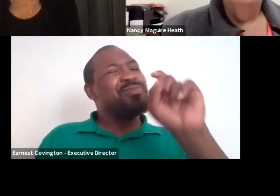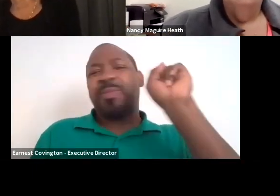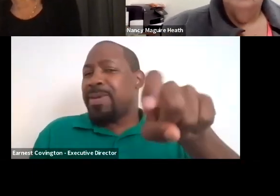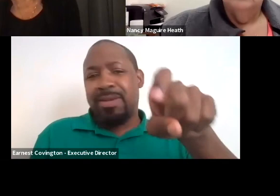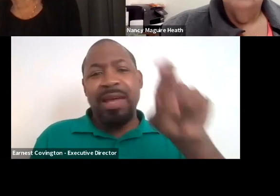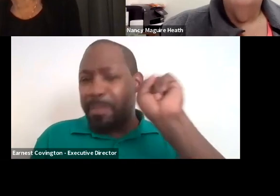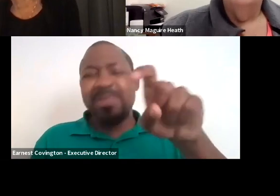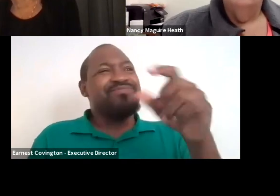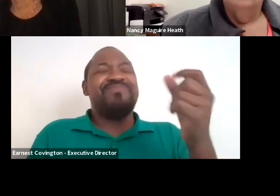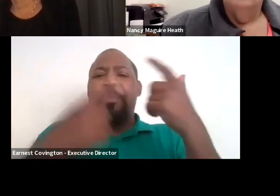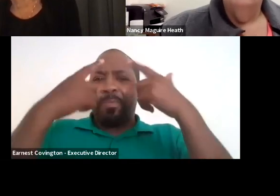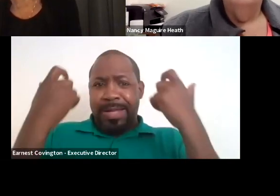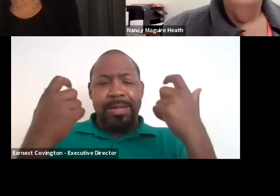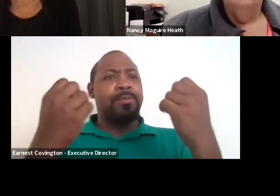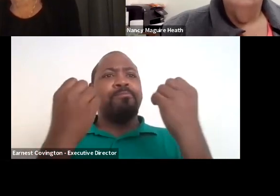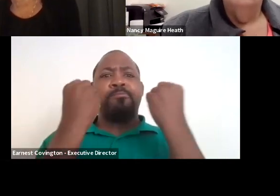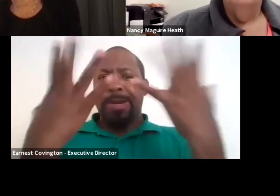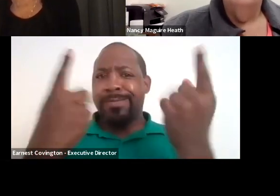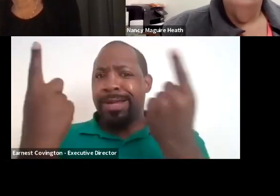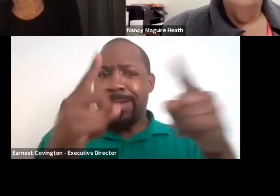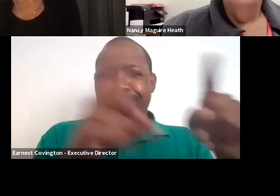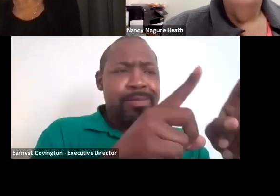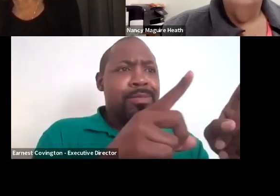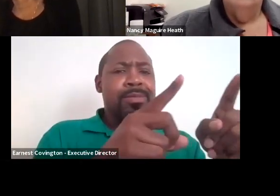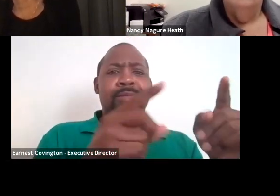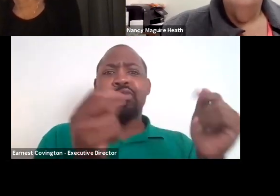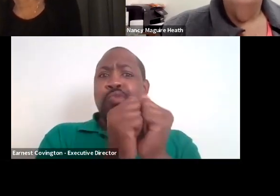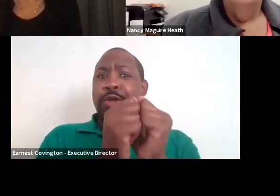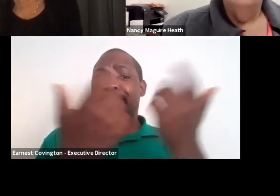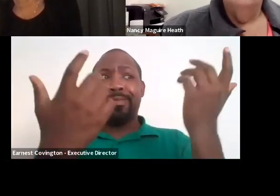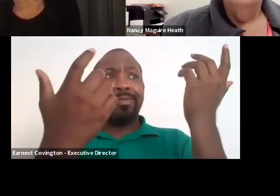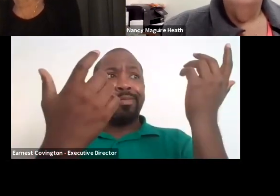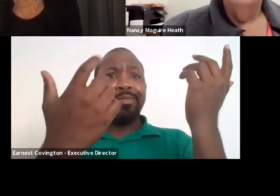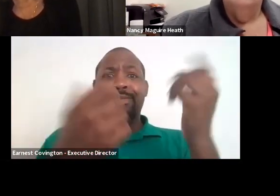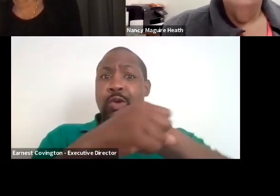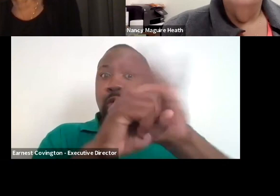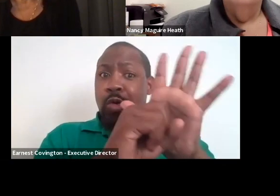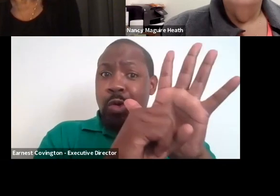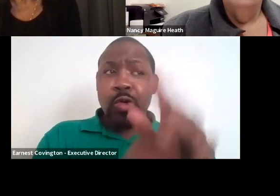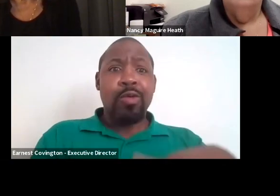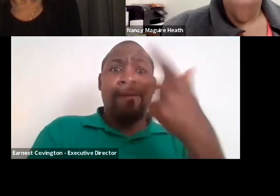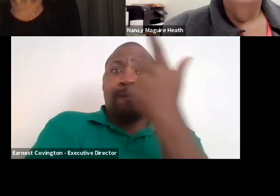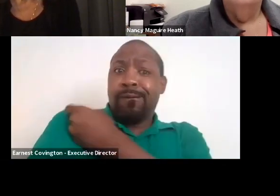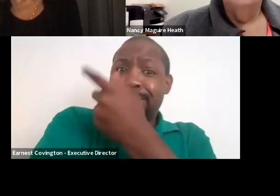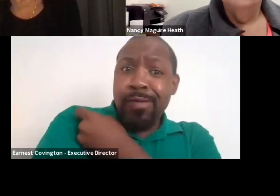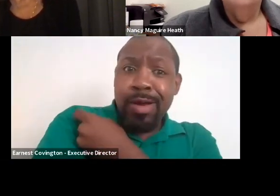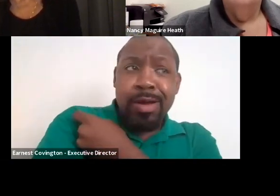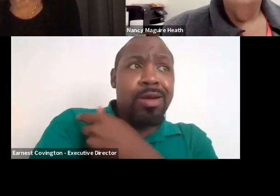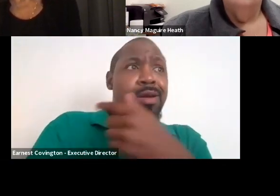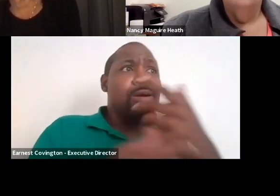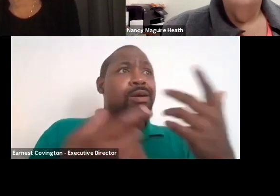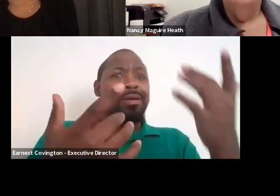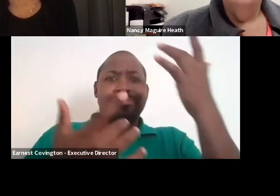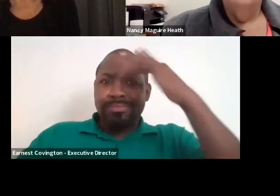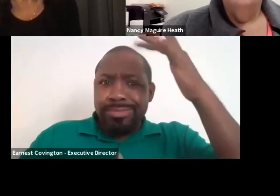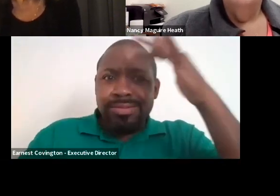a community center here in Rhode Island. I can see that it's more essential than ever because so much has been happening now with